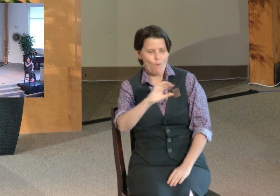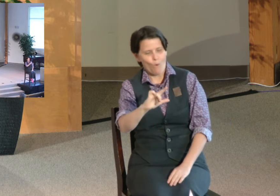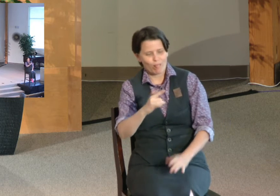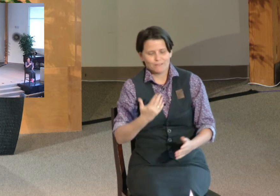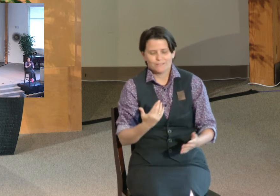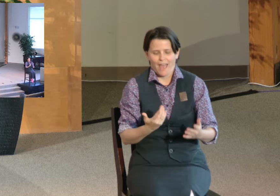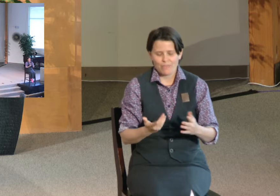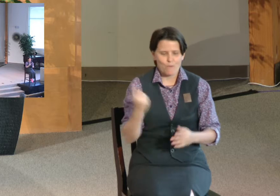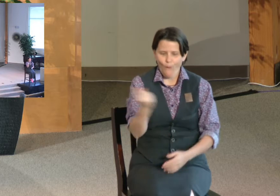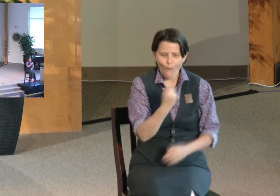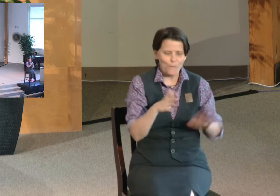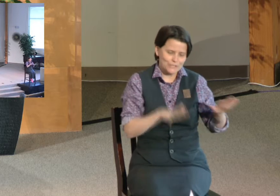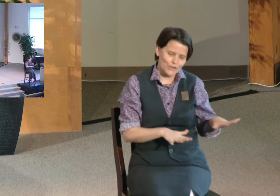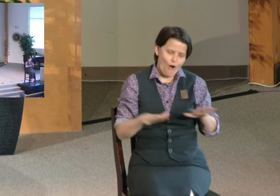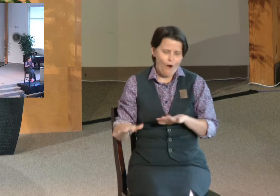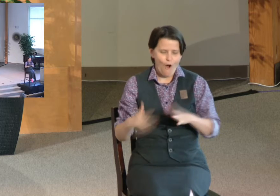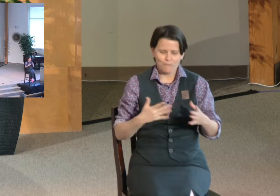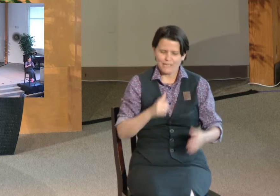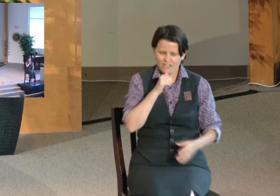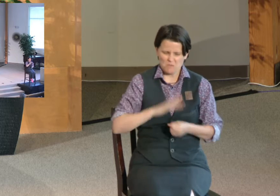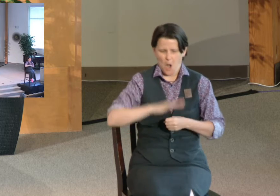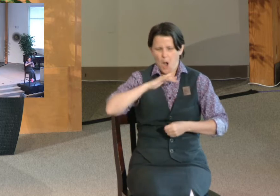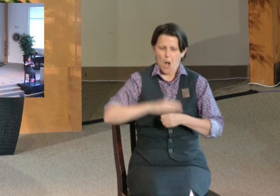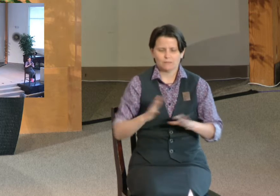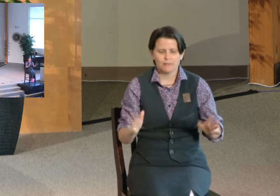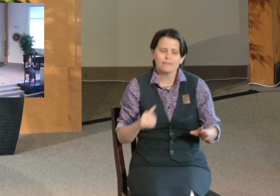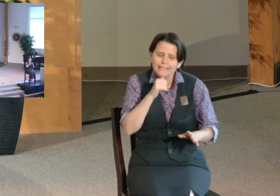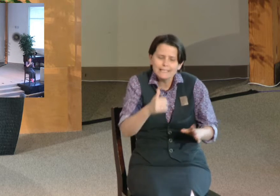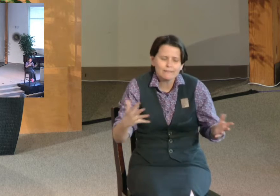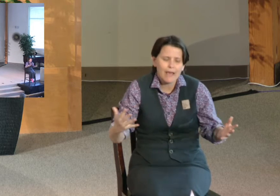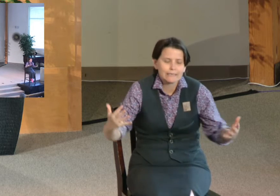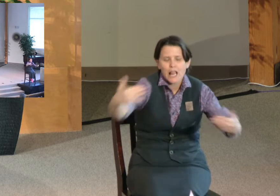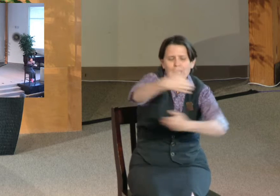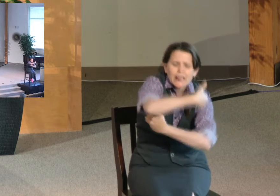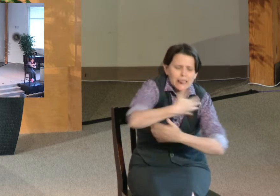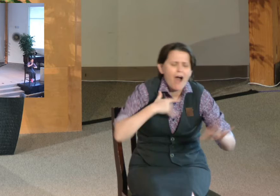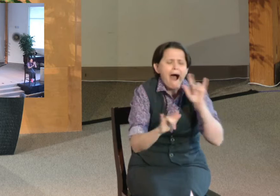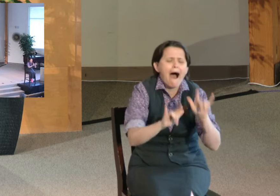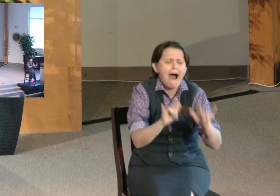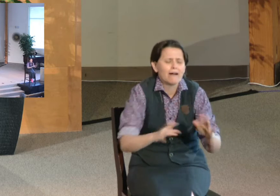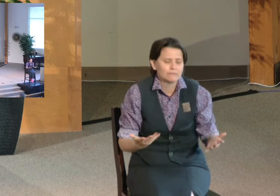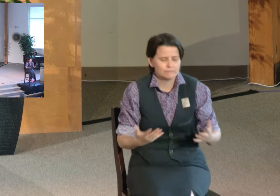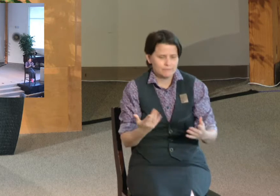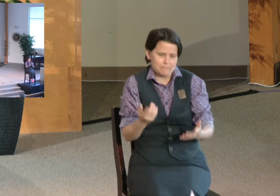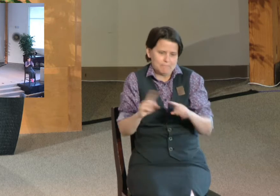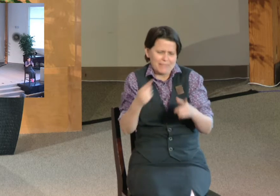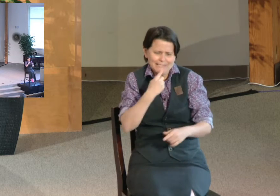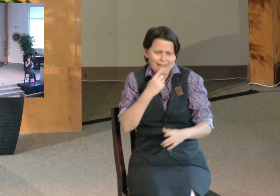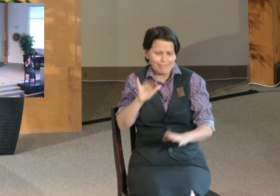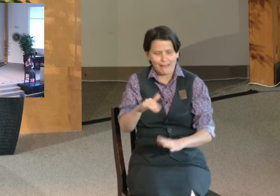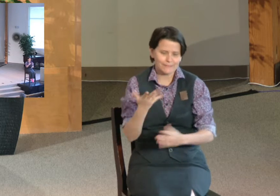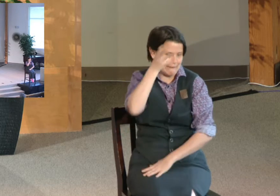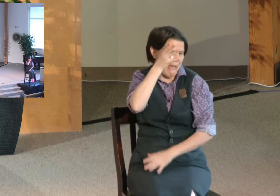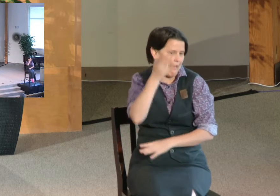in love, but you know, that's the guy thing, right? So they say. And they were always there to have that talk